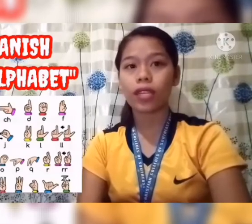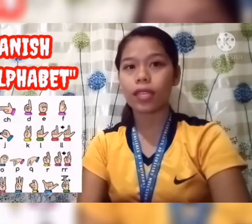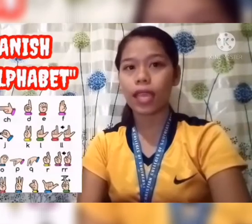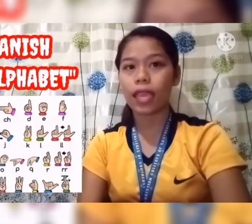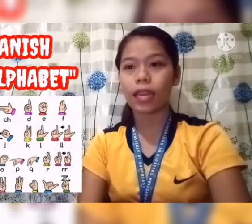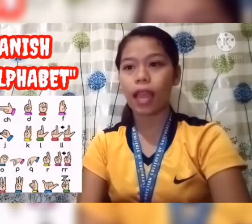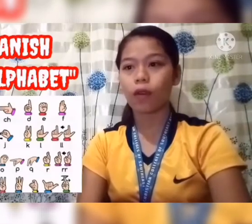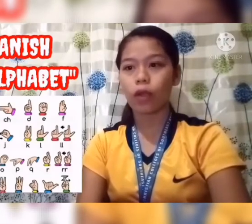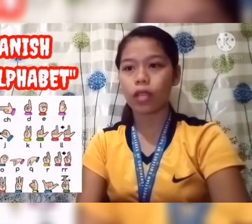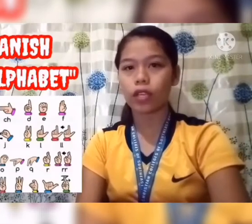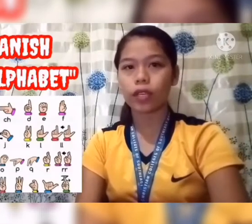Sign Language.